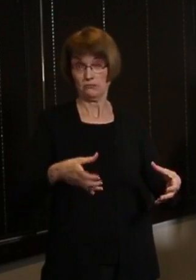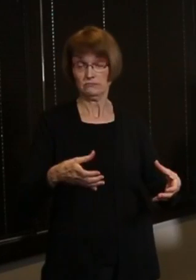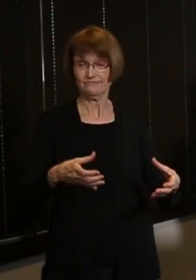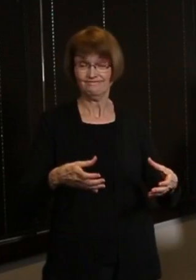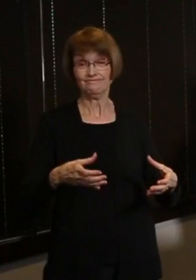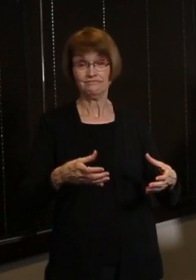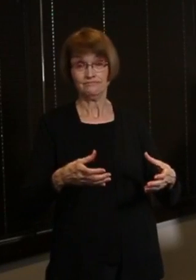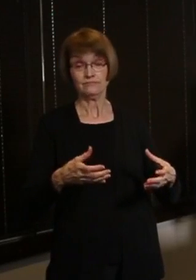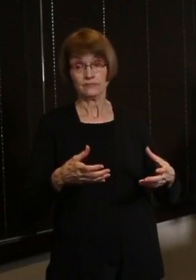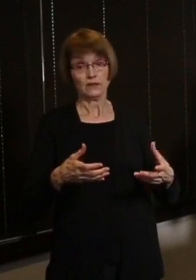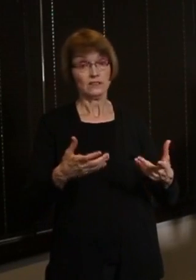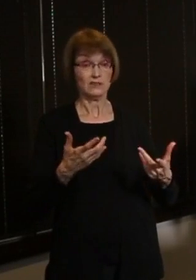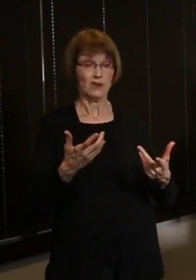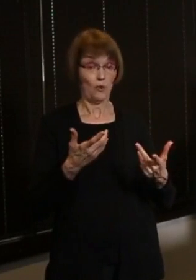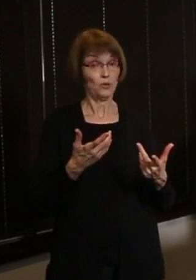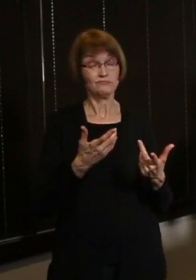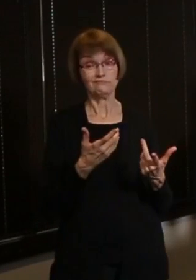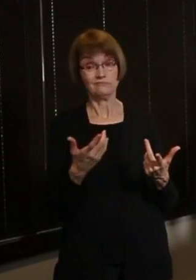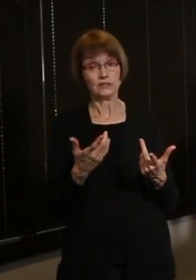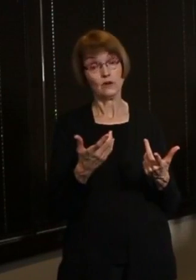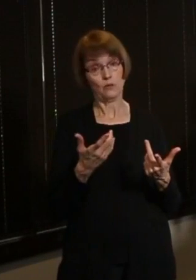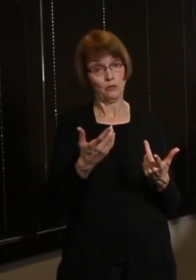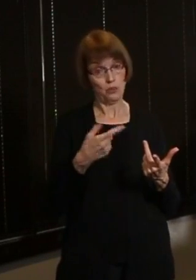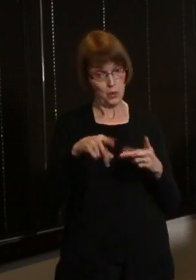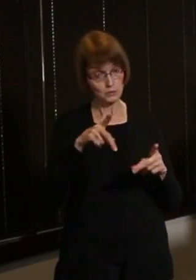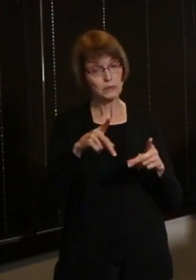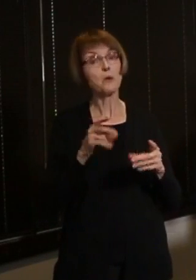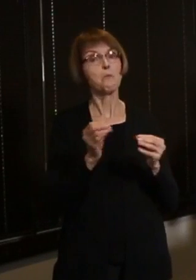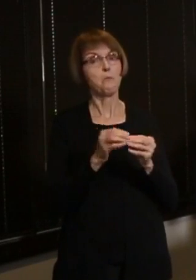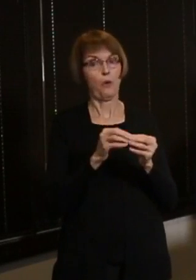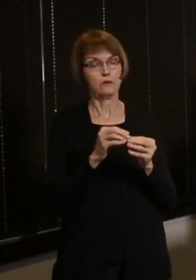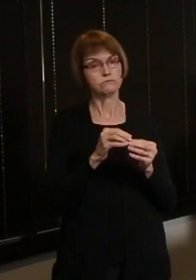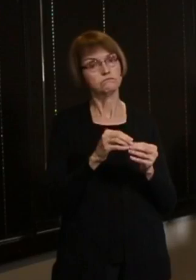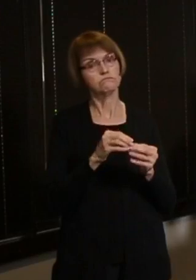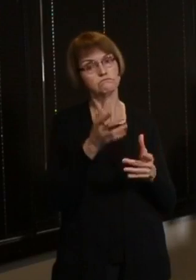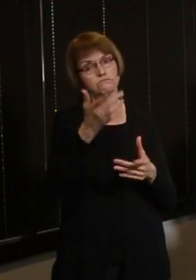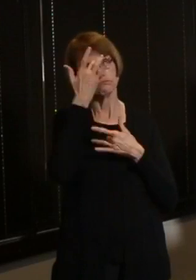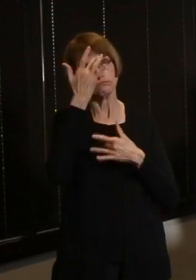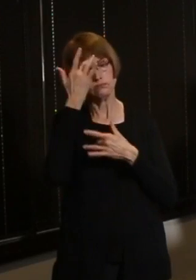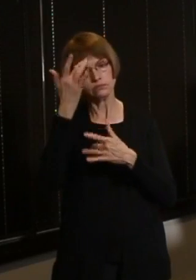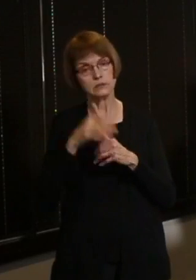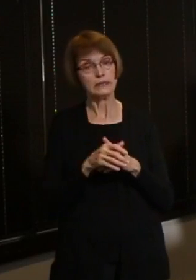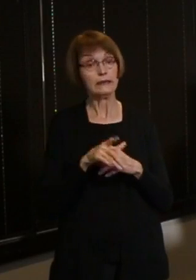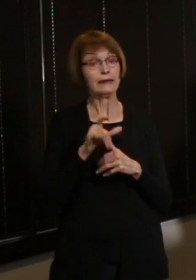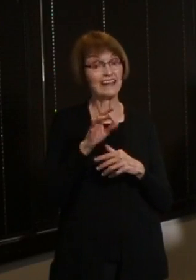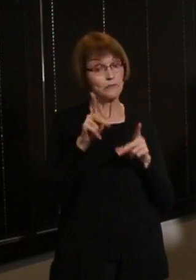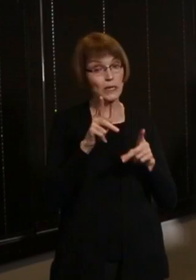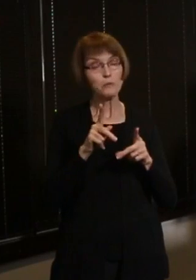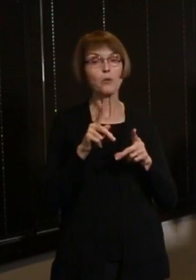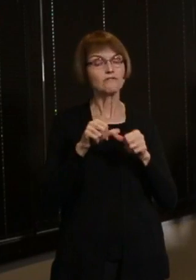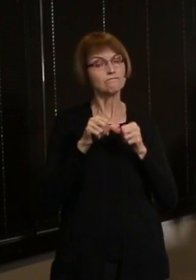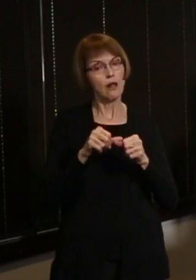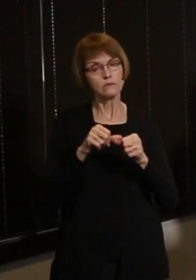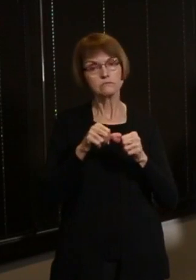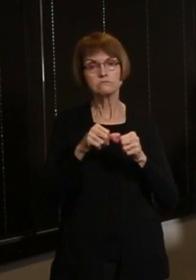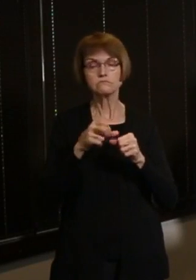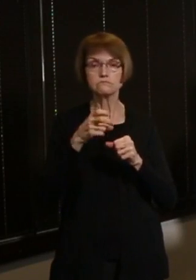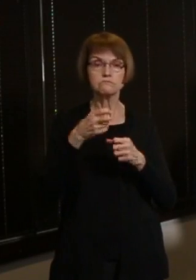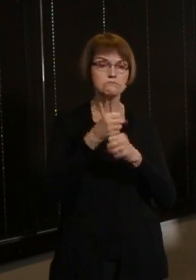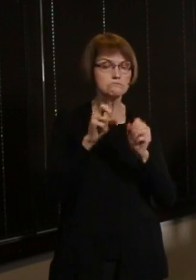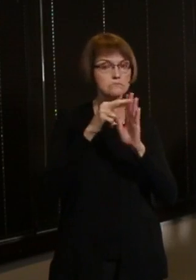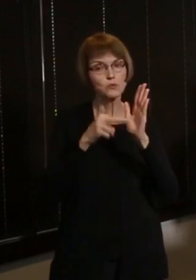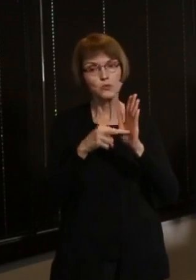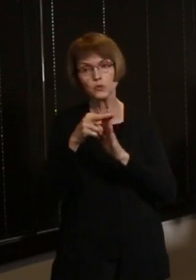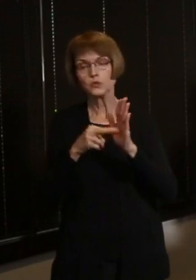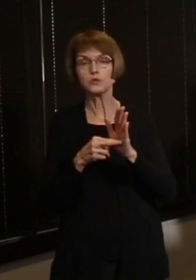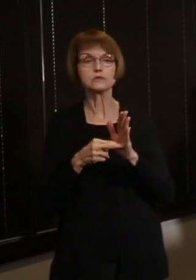could largely be prevented if we're continuing to do mitigation strategies and everybody getting vaccinated as quickly as they